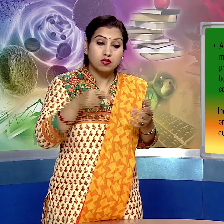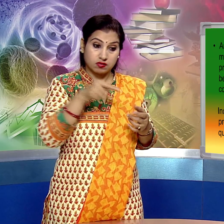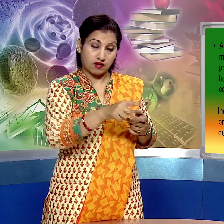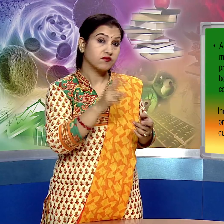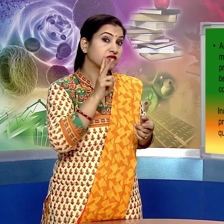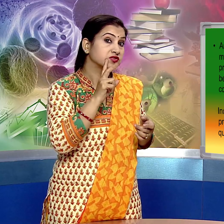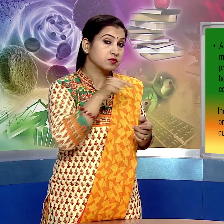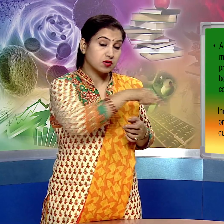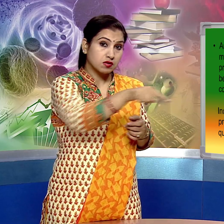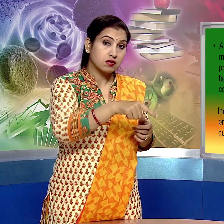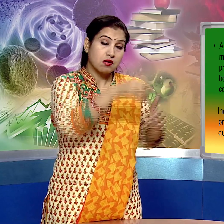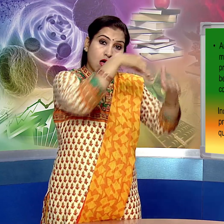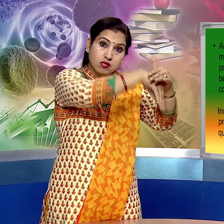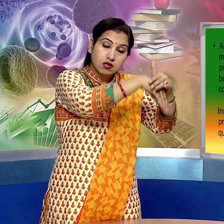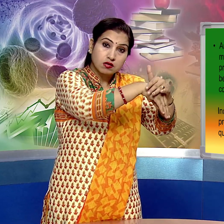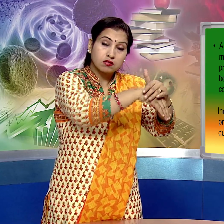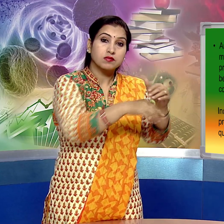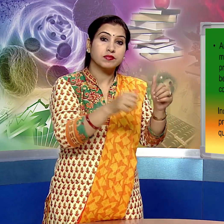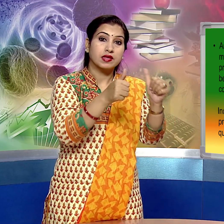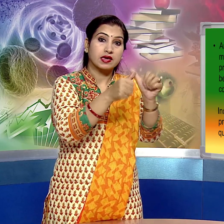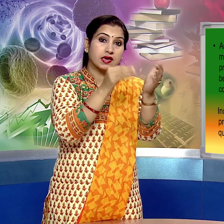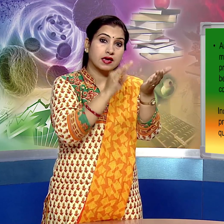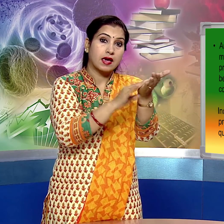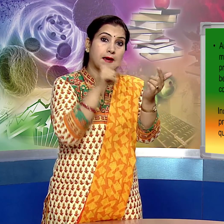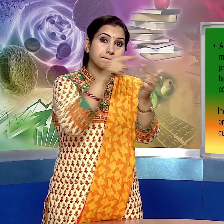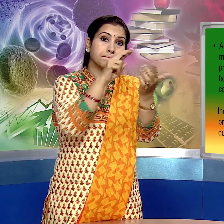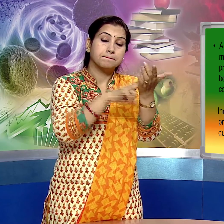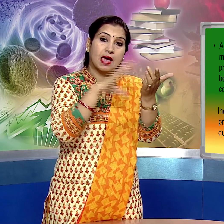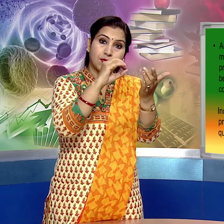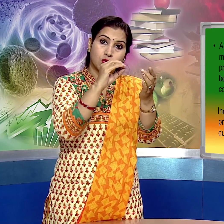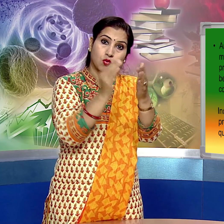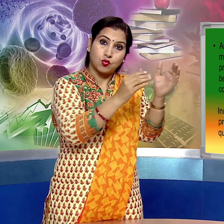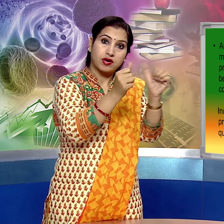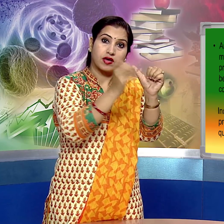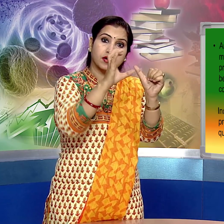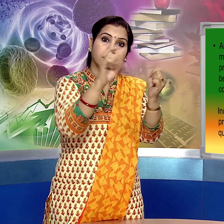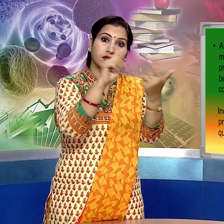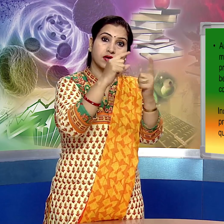vegetable sources do not contain all essential amino acids.